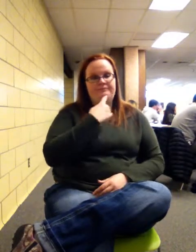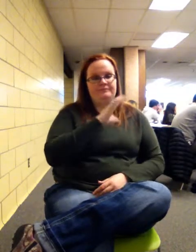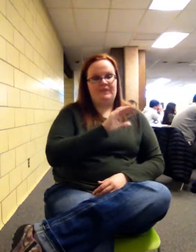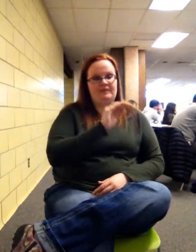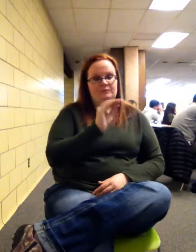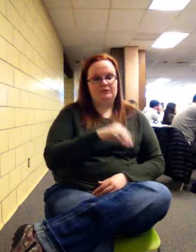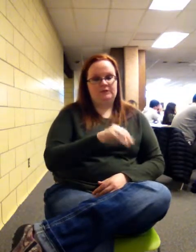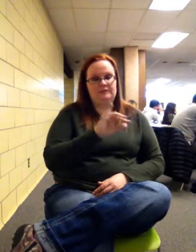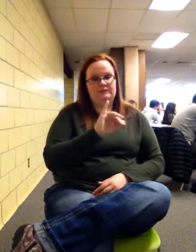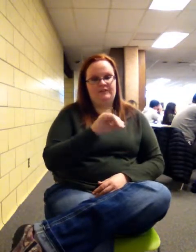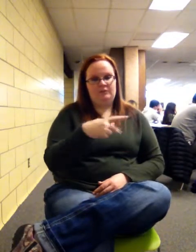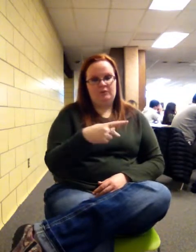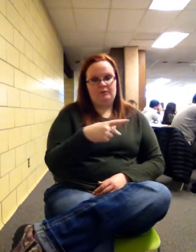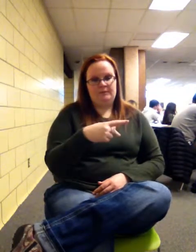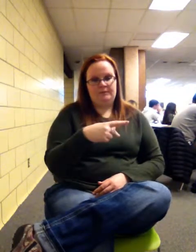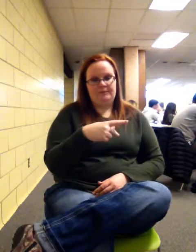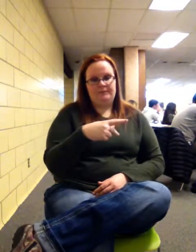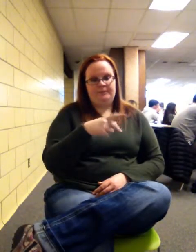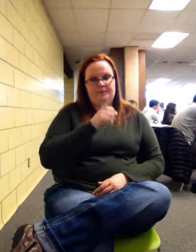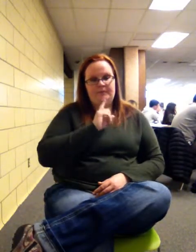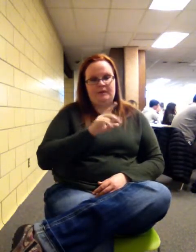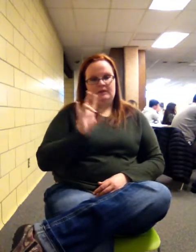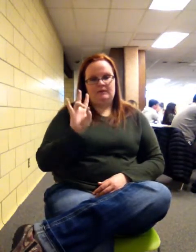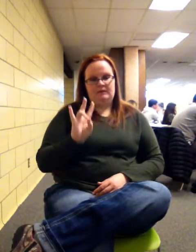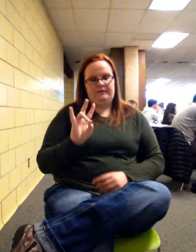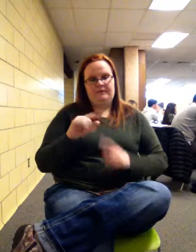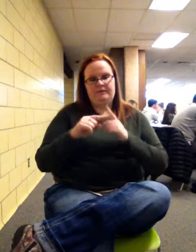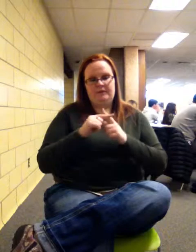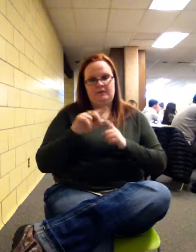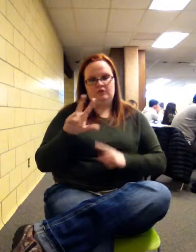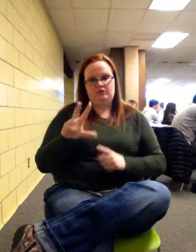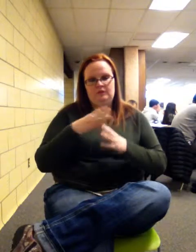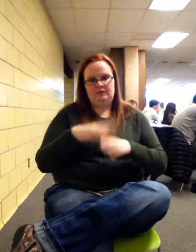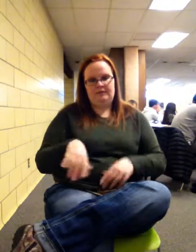inflation premium is 7 plus 3 divided by 2.